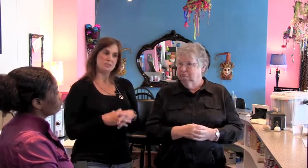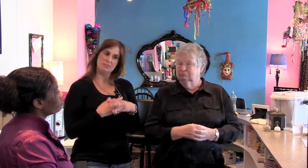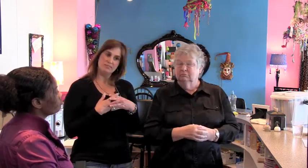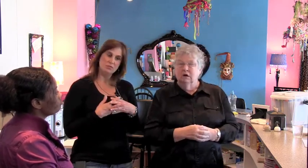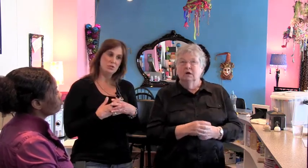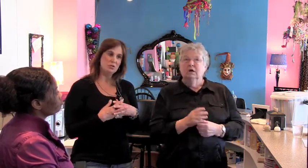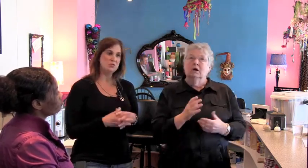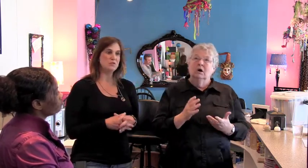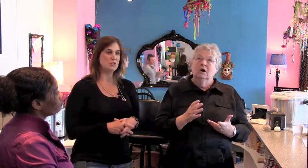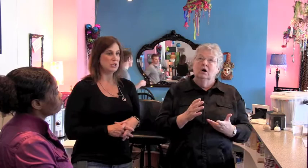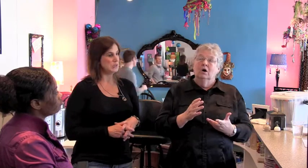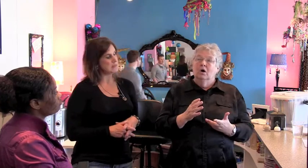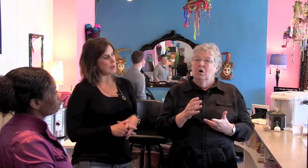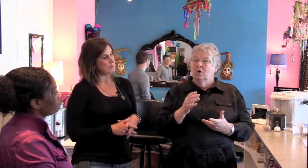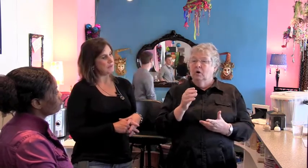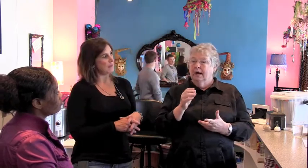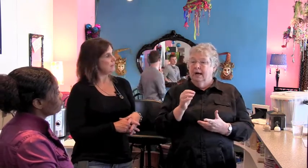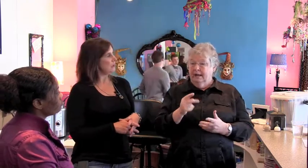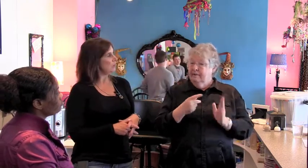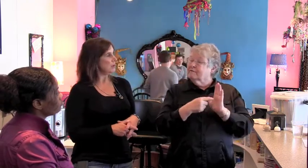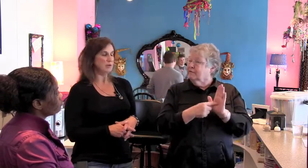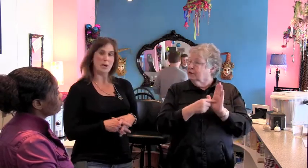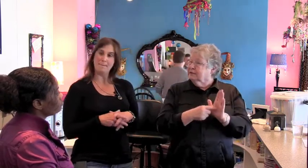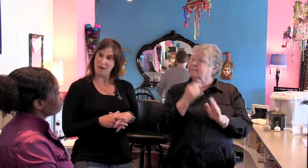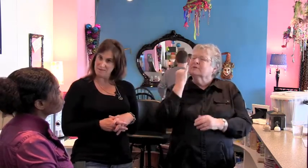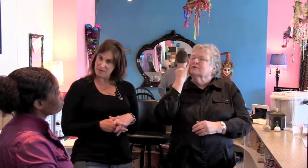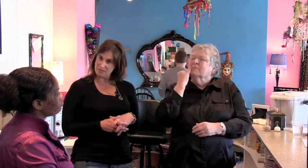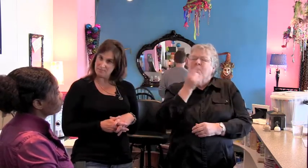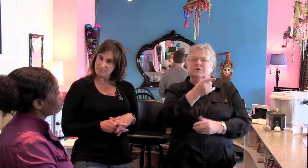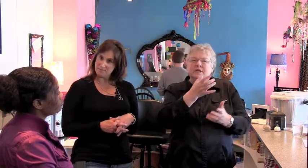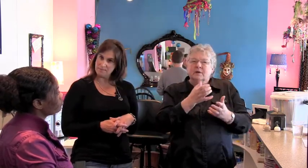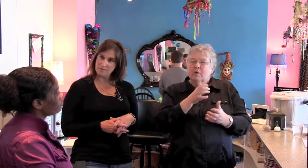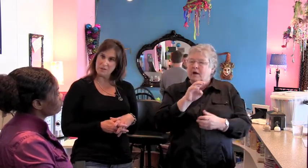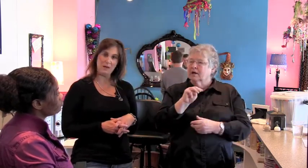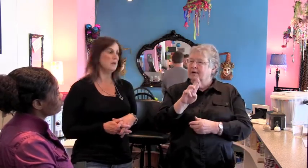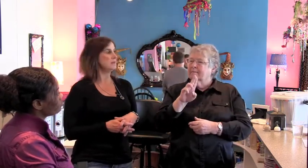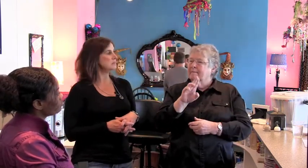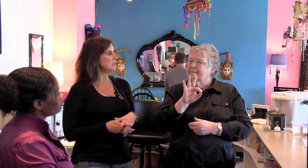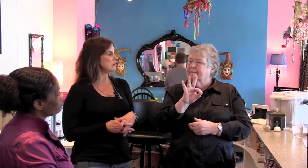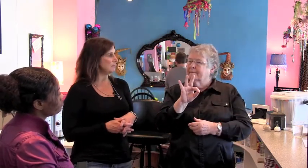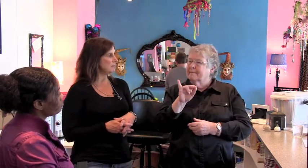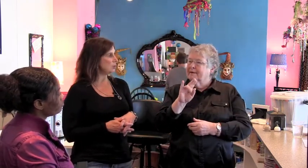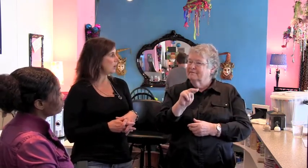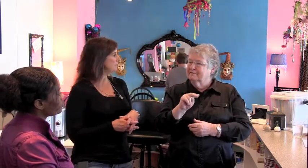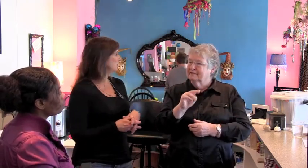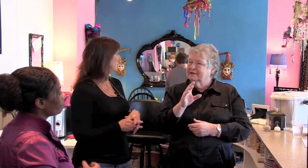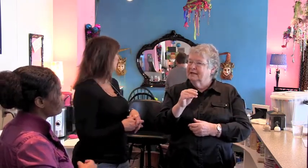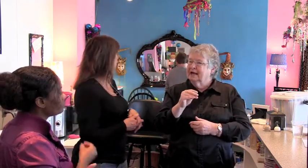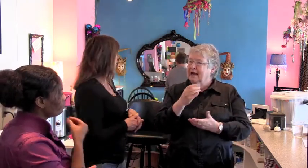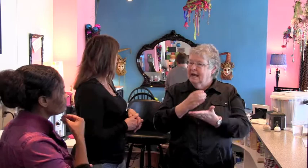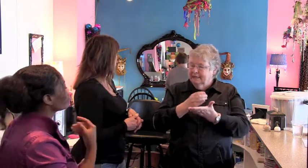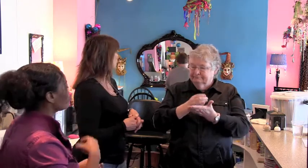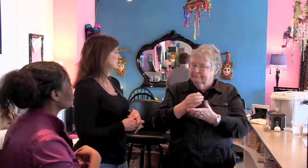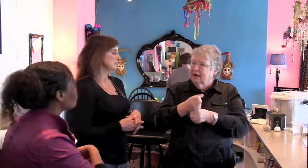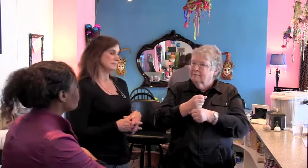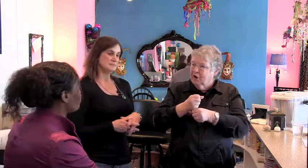And let's use for an example that they wanted a muffin and a cup of coffee.